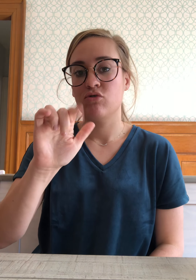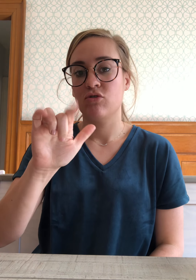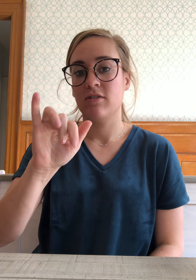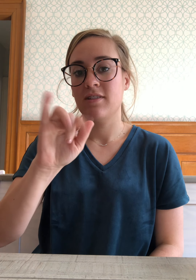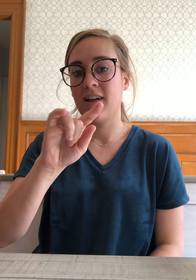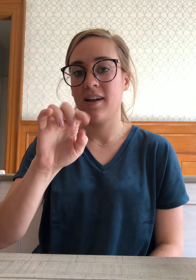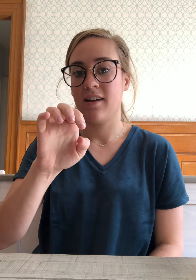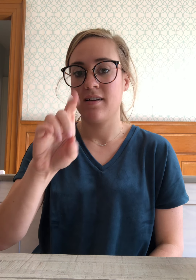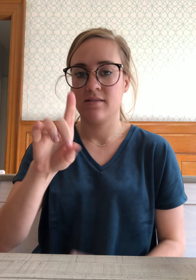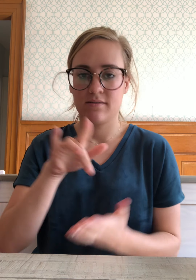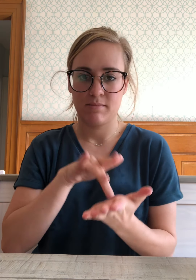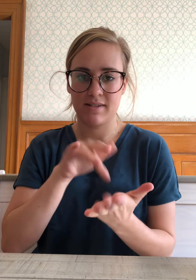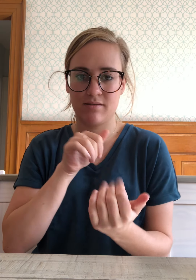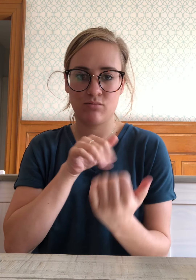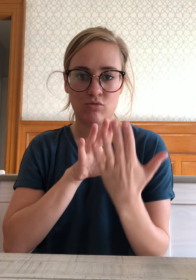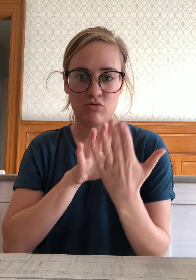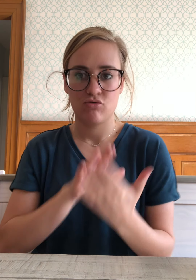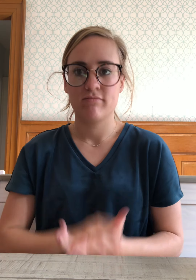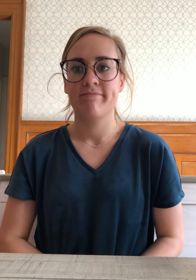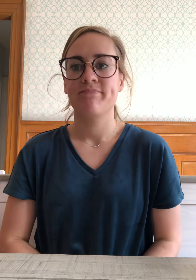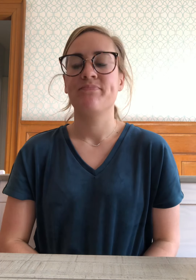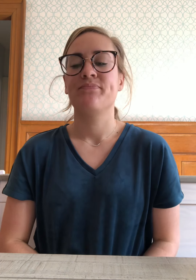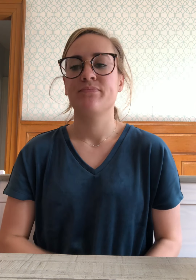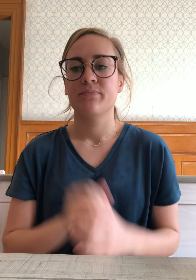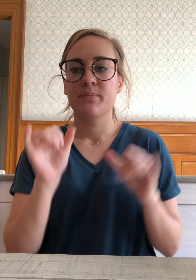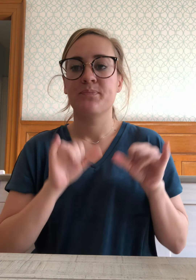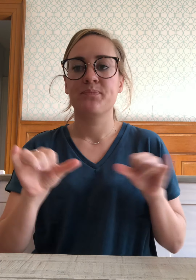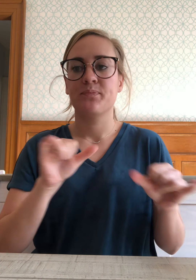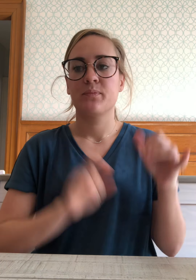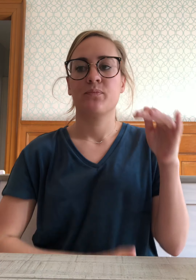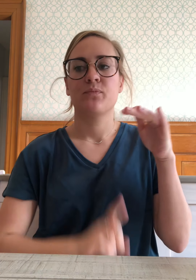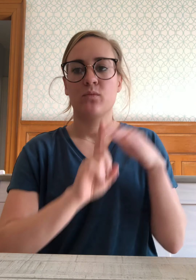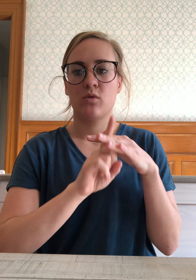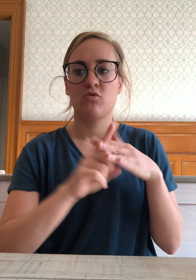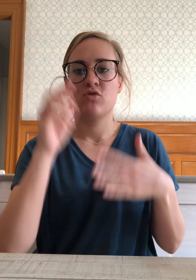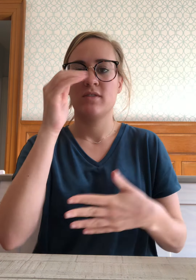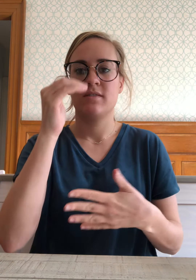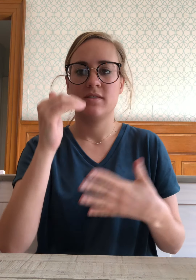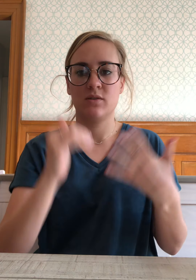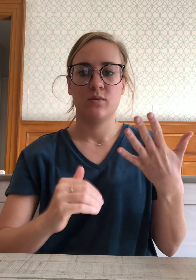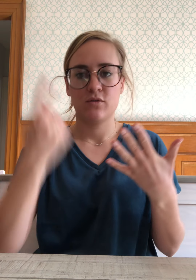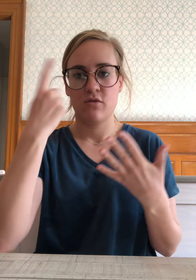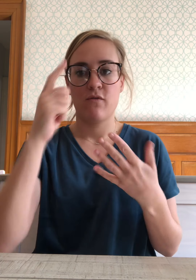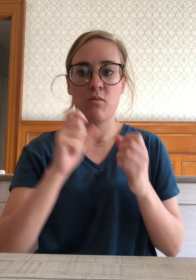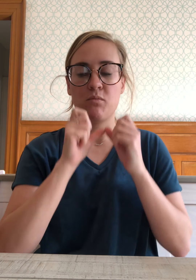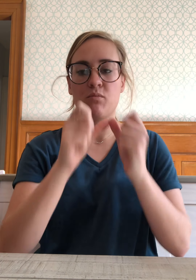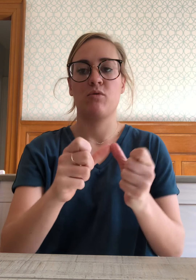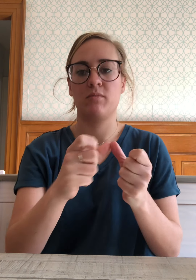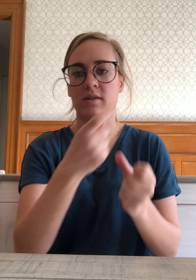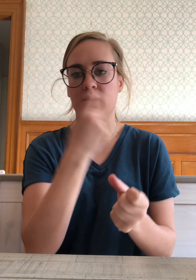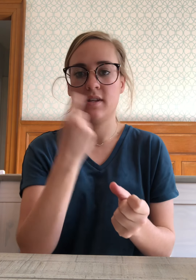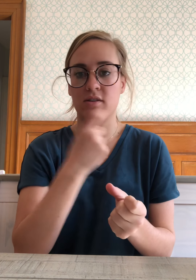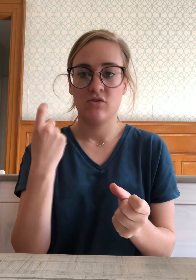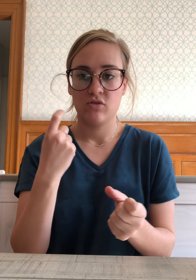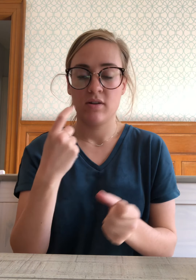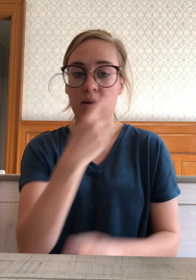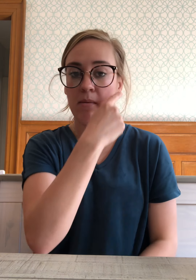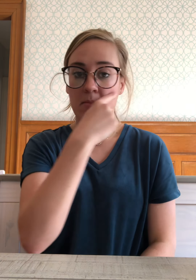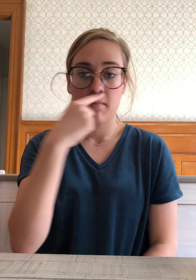Common eruption sequence in the permanent dentition in the maxillary arch is the first bicuspid